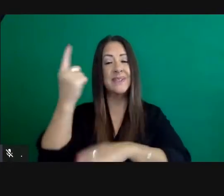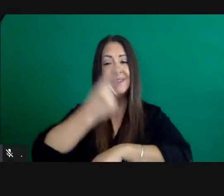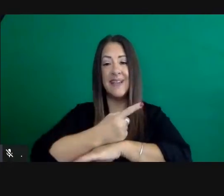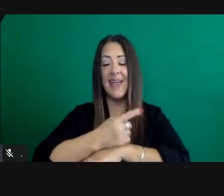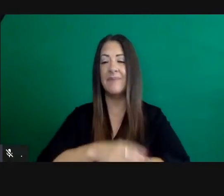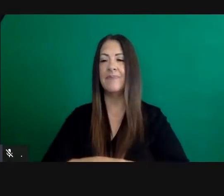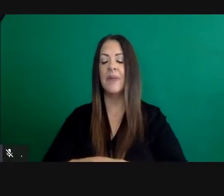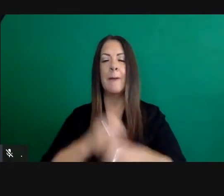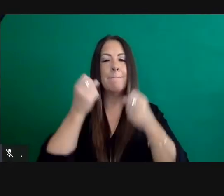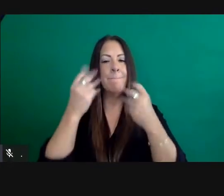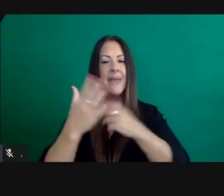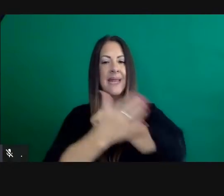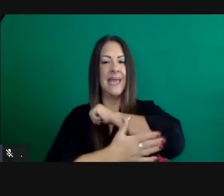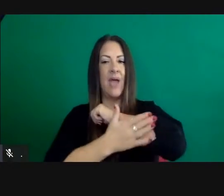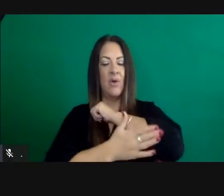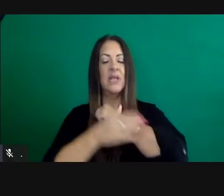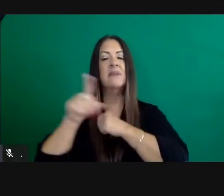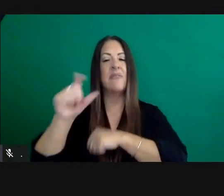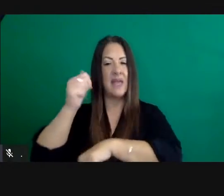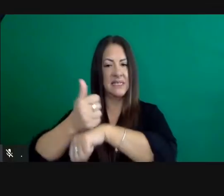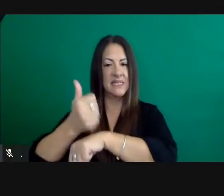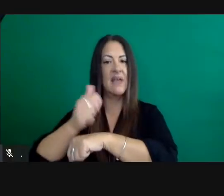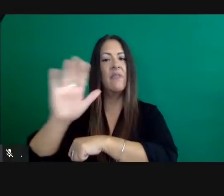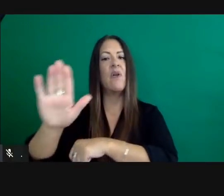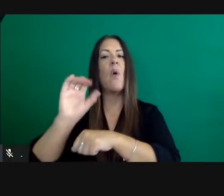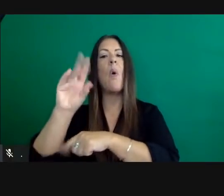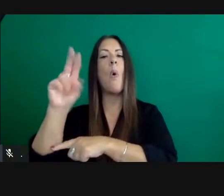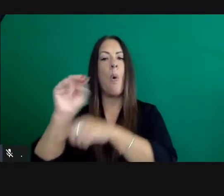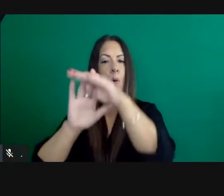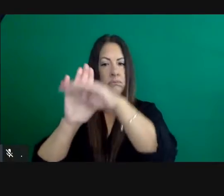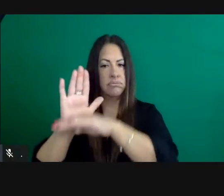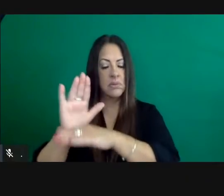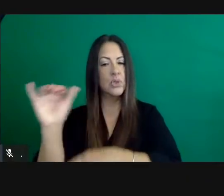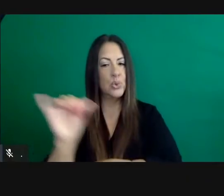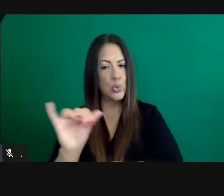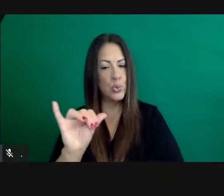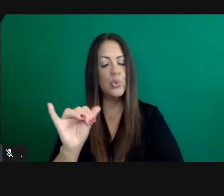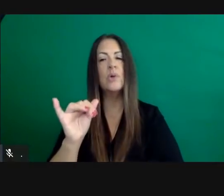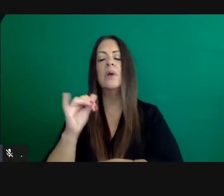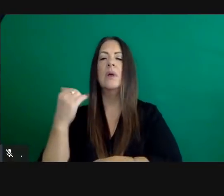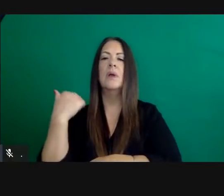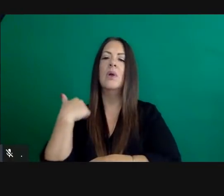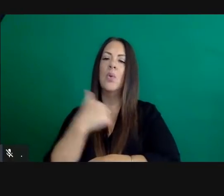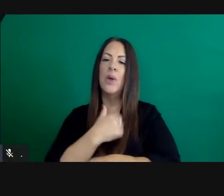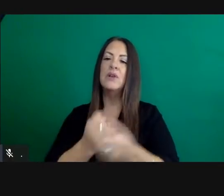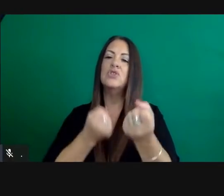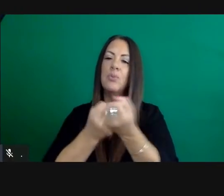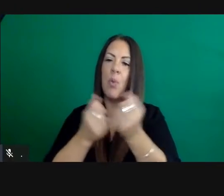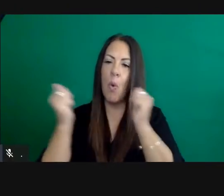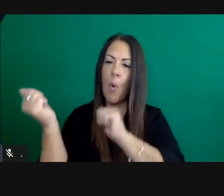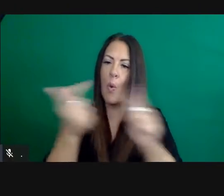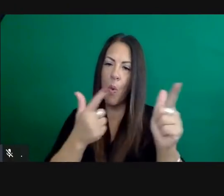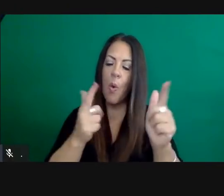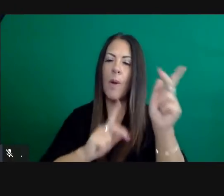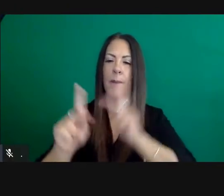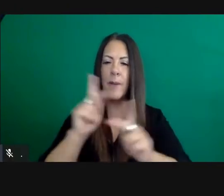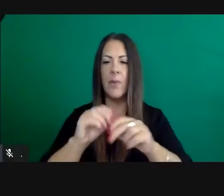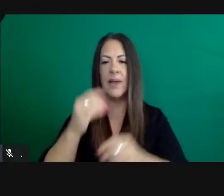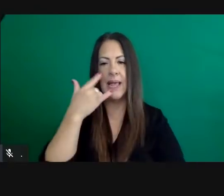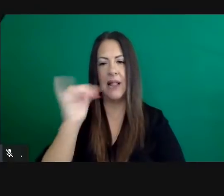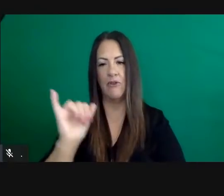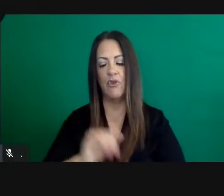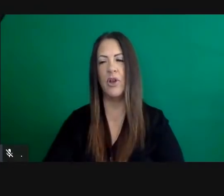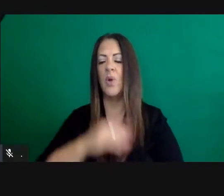their guidance, and we want to make sure that we're supporting Californians across the state during what is the beginning of